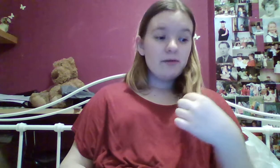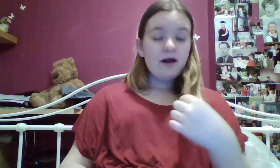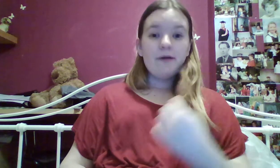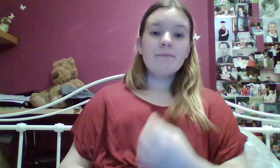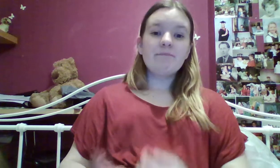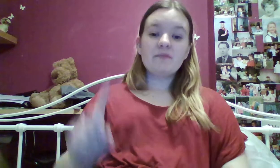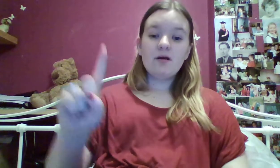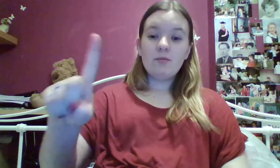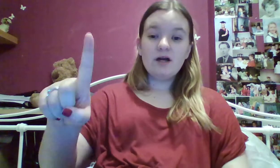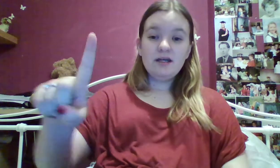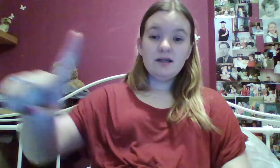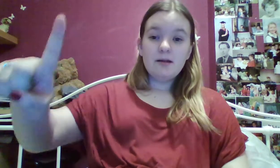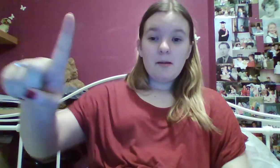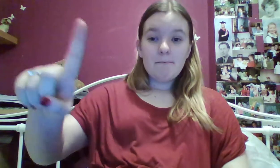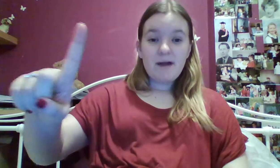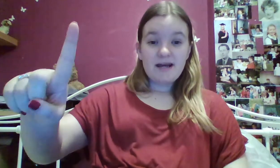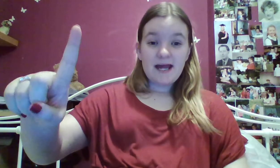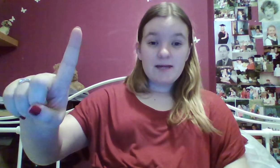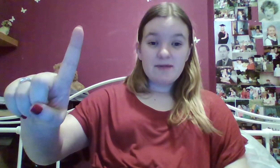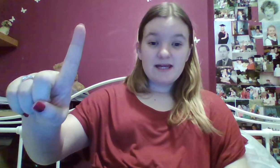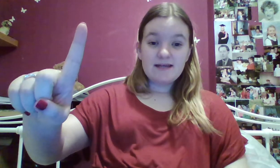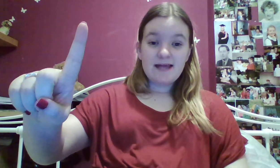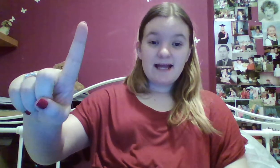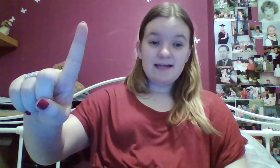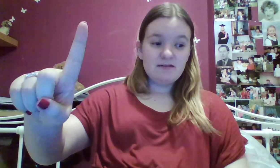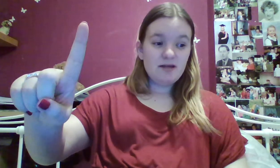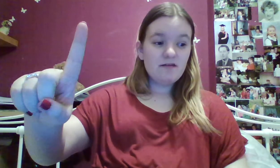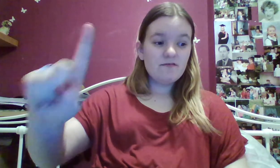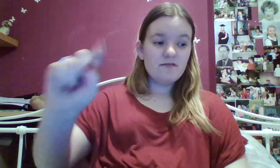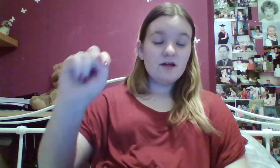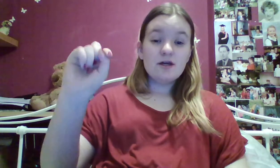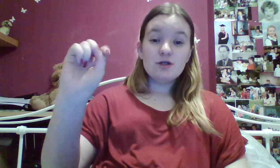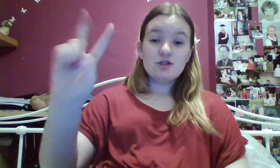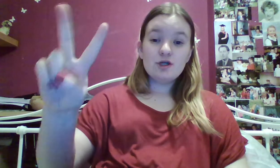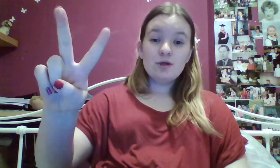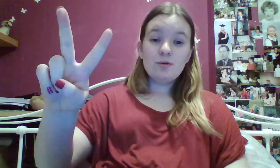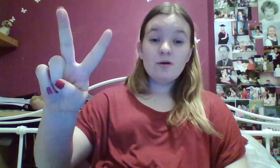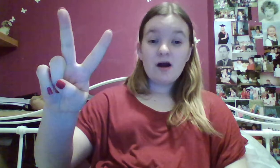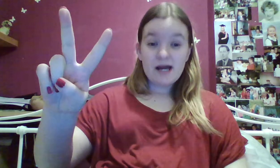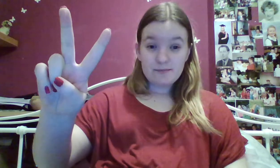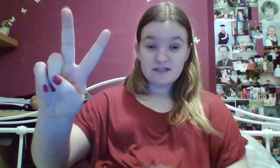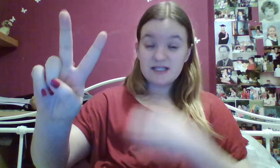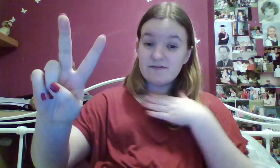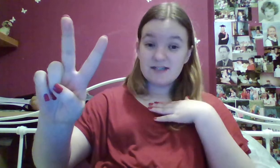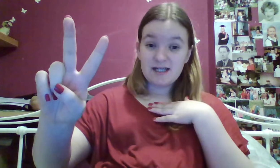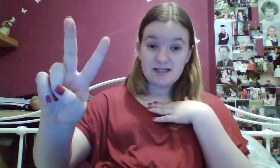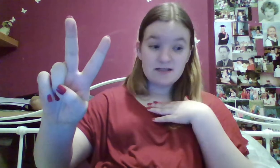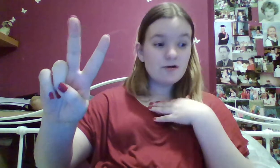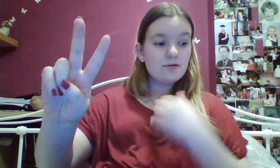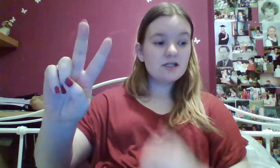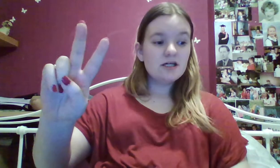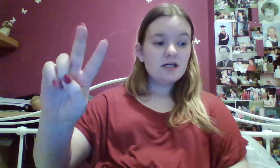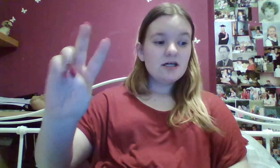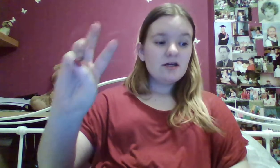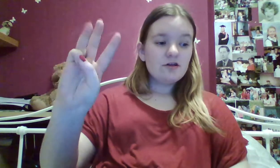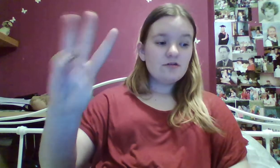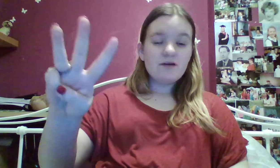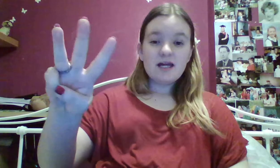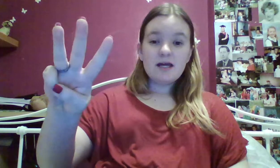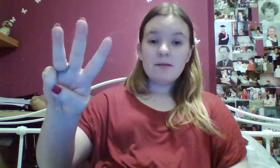go. 1. My name is Ellie Smith. 2. I'm 17 years old. 3. My